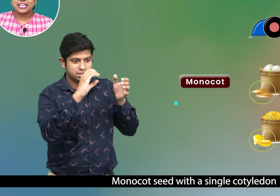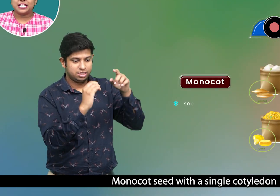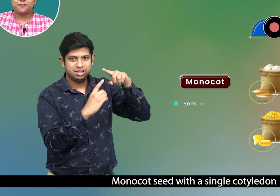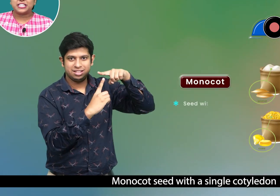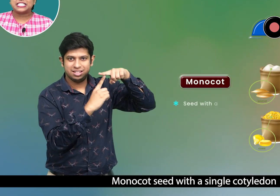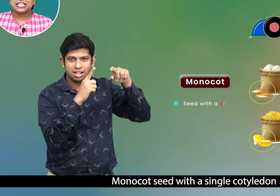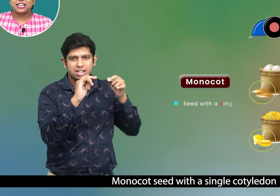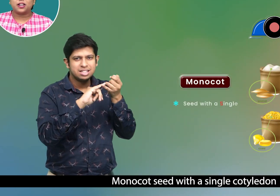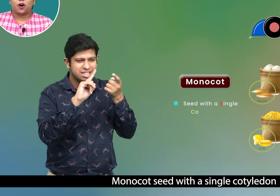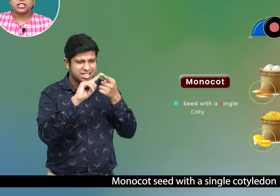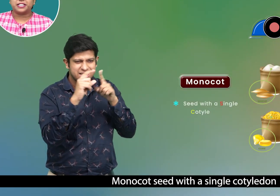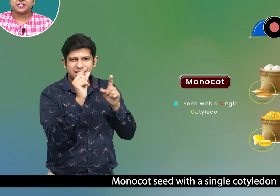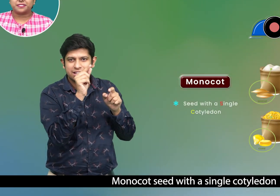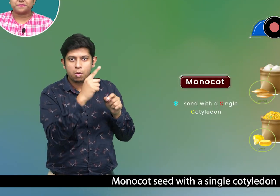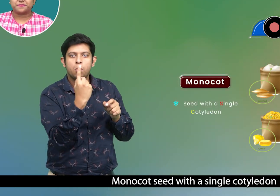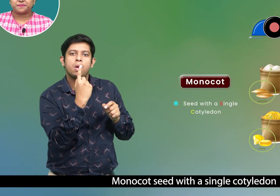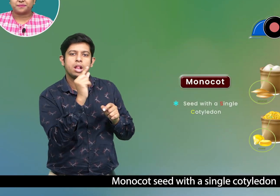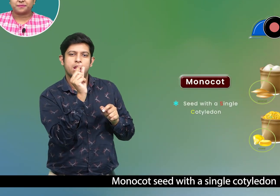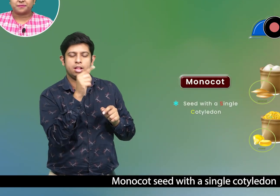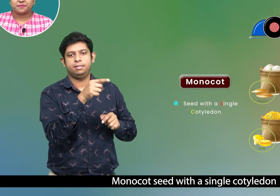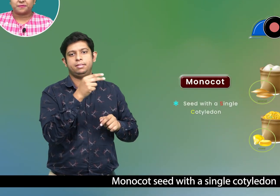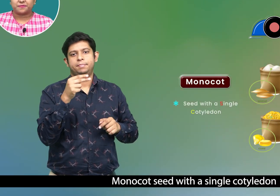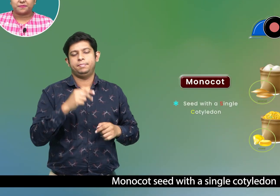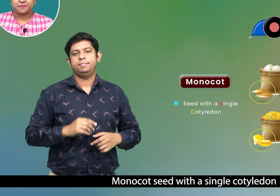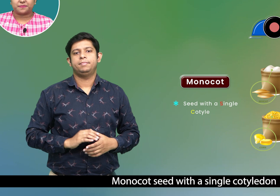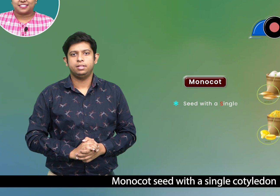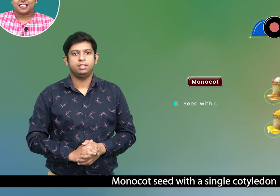Monocot seed with a single cotyledon.